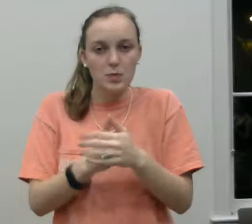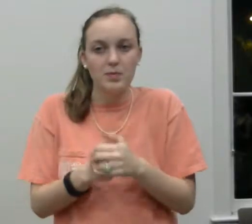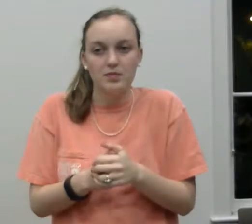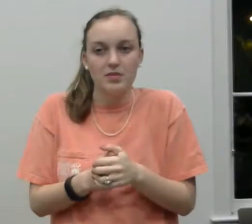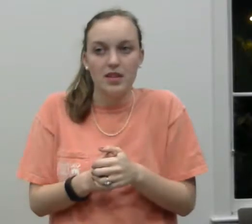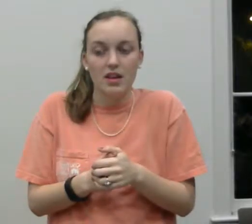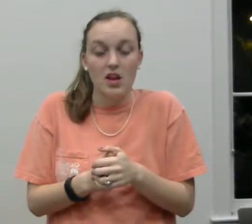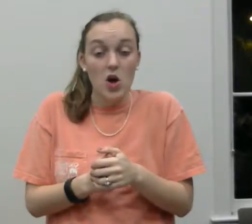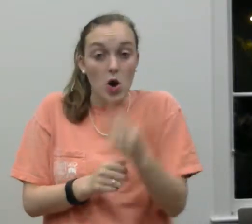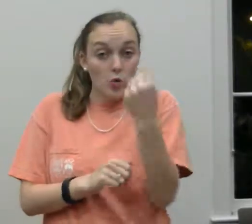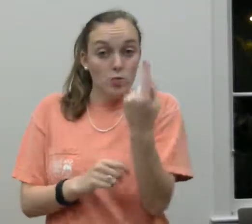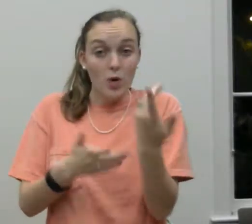off, we call that extinction, and that